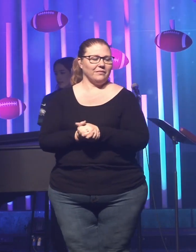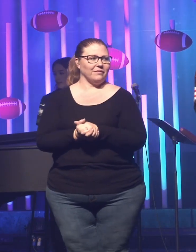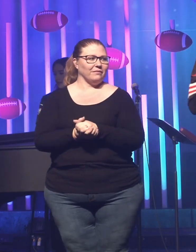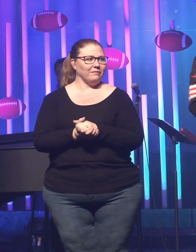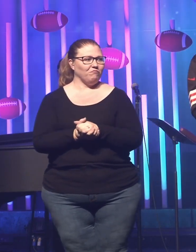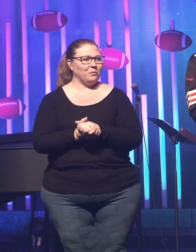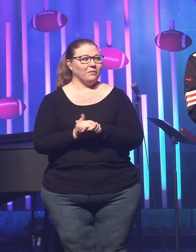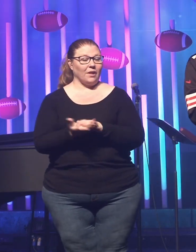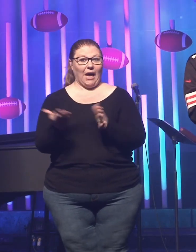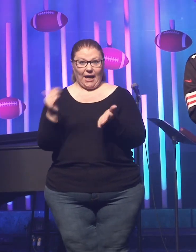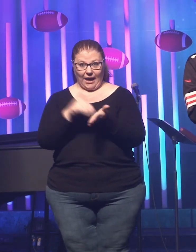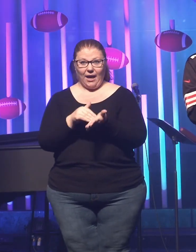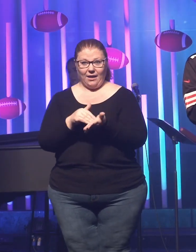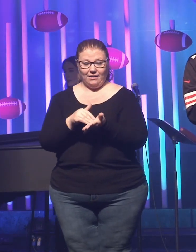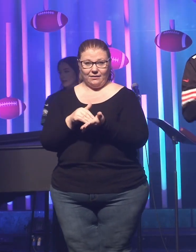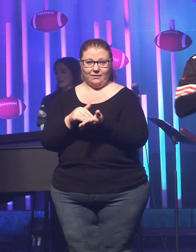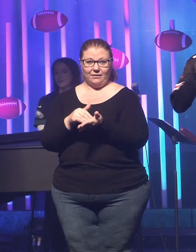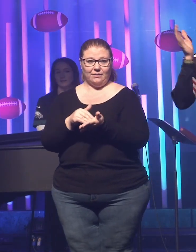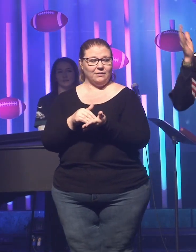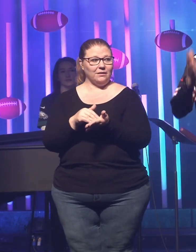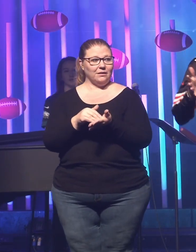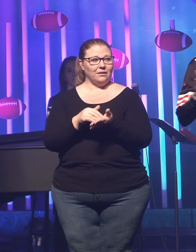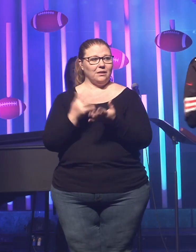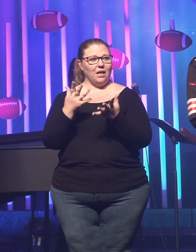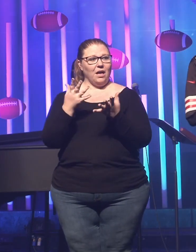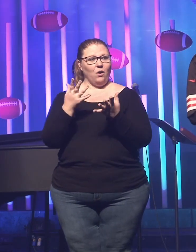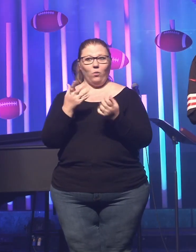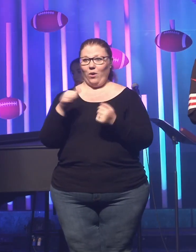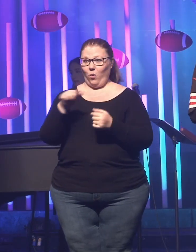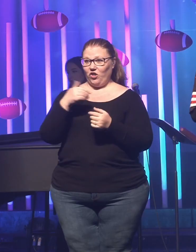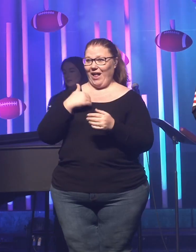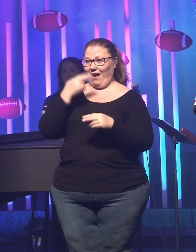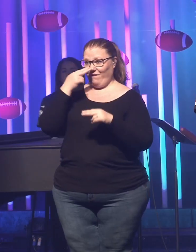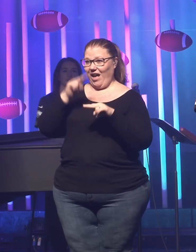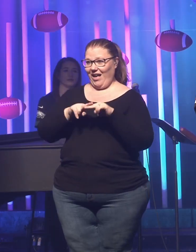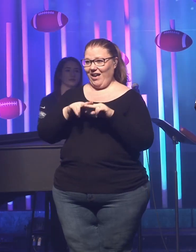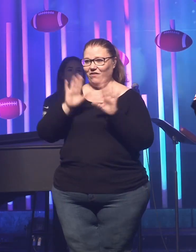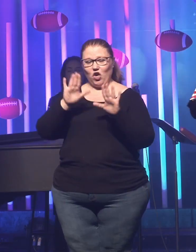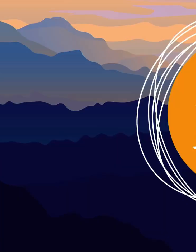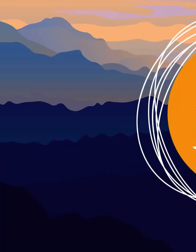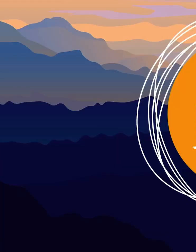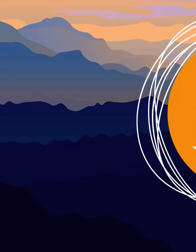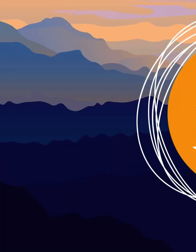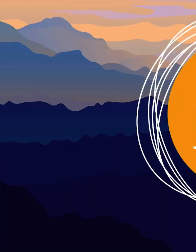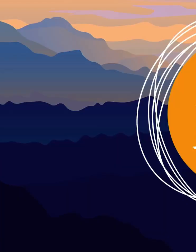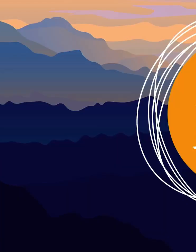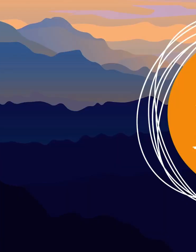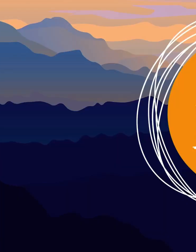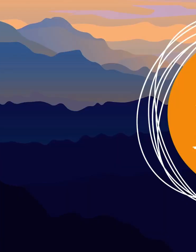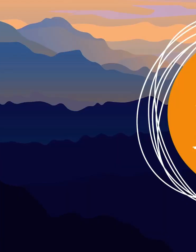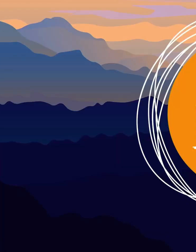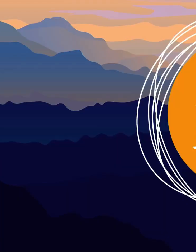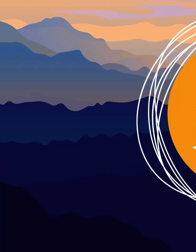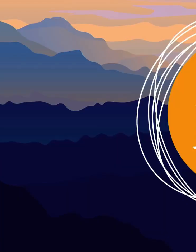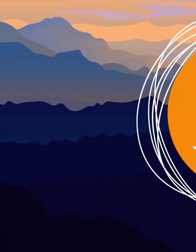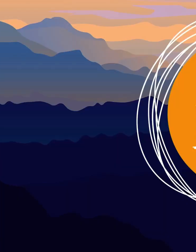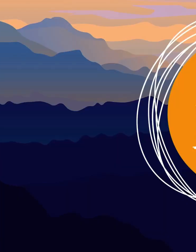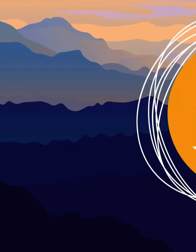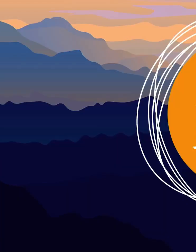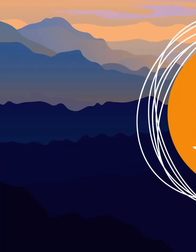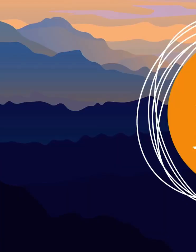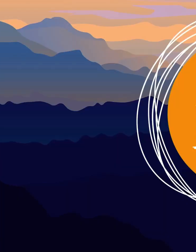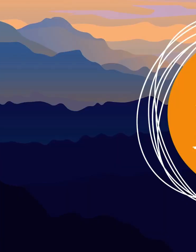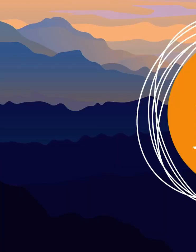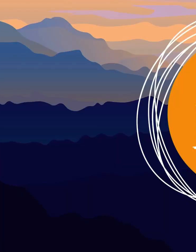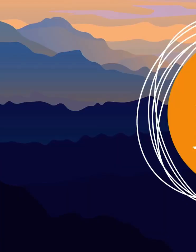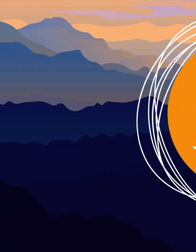Thank you. And again, We just want you to have some fun. Have a great time celebrating with friends and family today. Have a great time with the Super